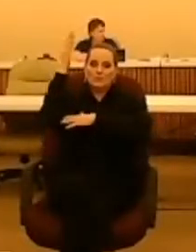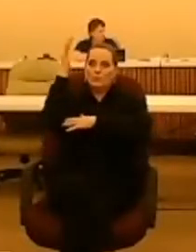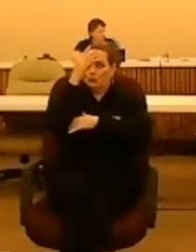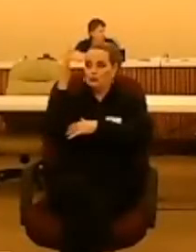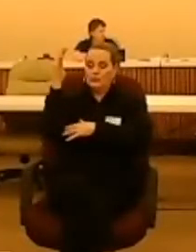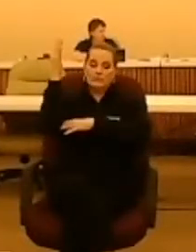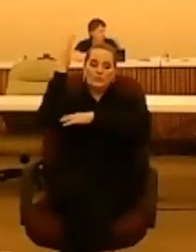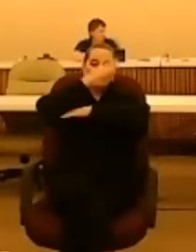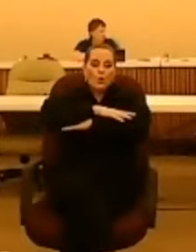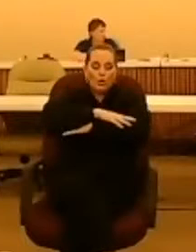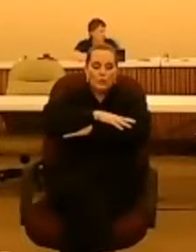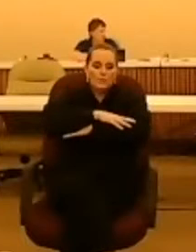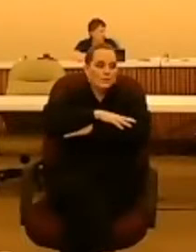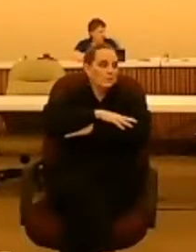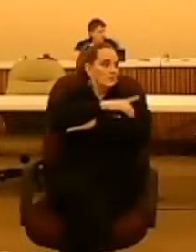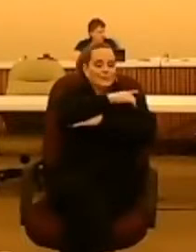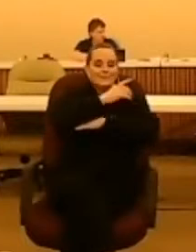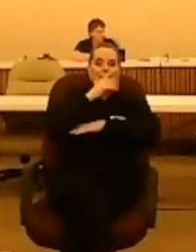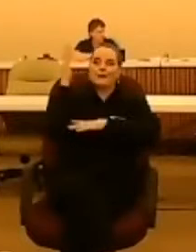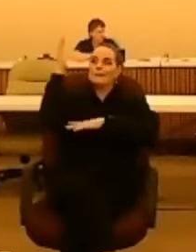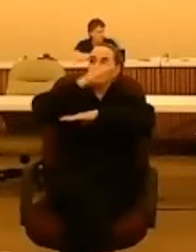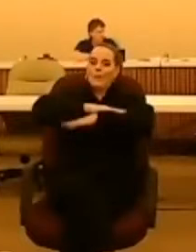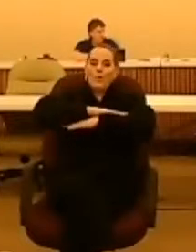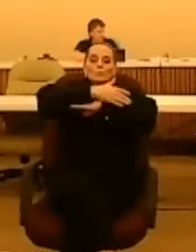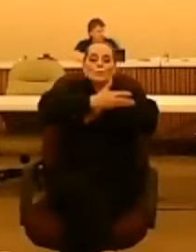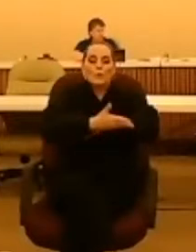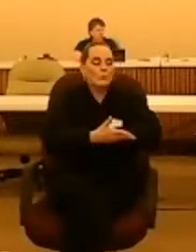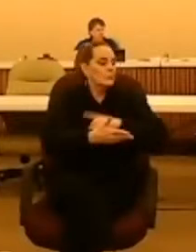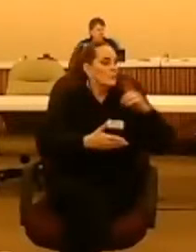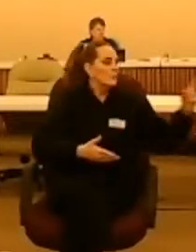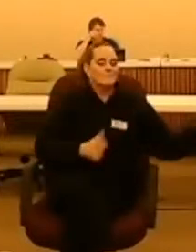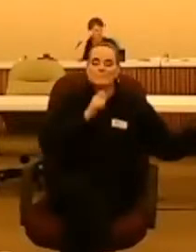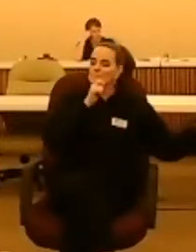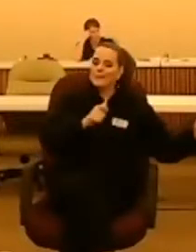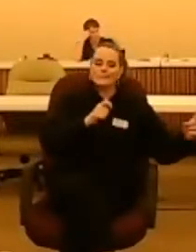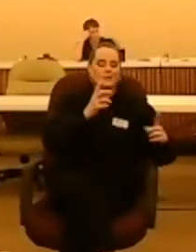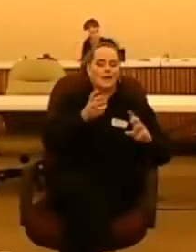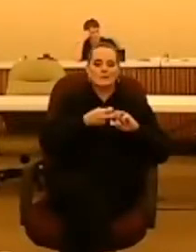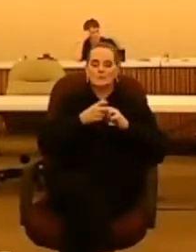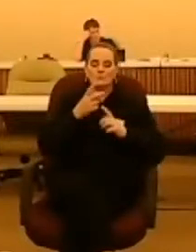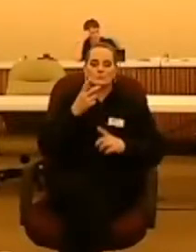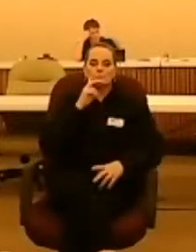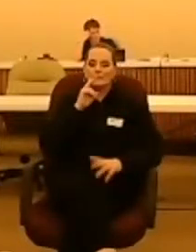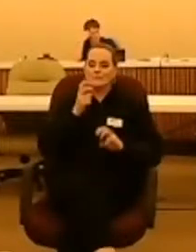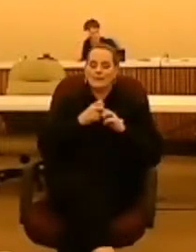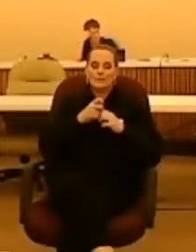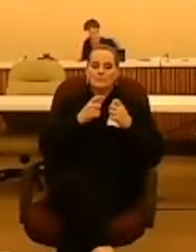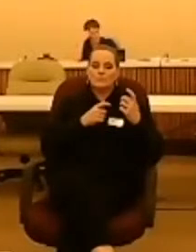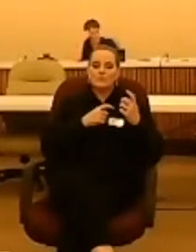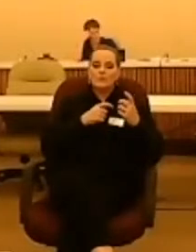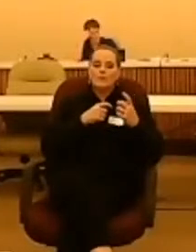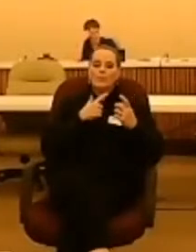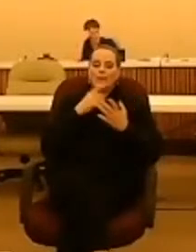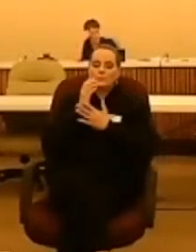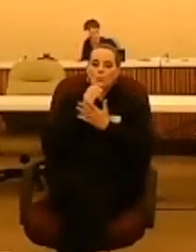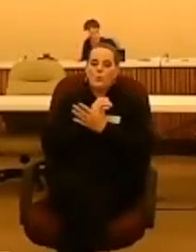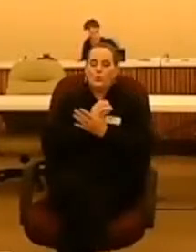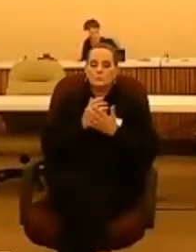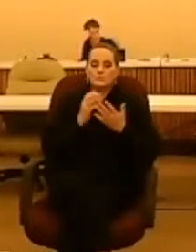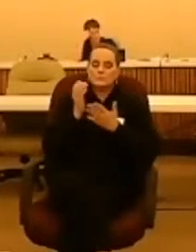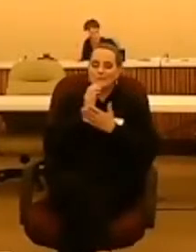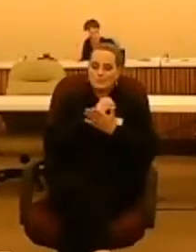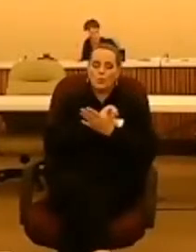But it's I not still- going to roll over. It I still is. think this is not an issue for a special permit hearing. It's a Okay. code enforcement issue, unfortunately, or Okay.